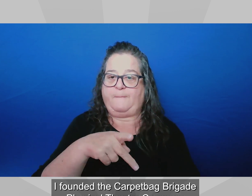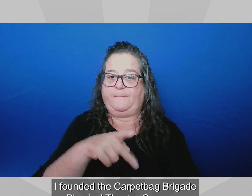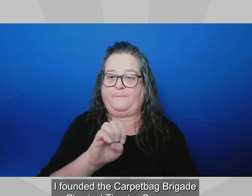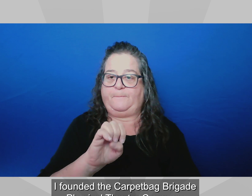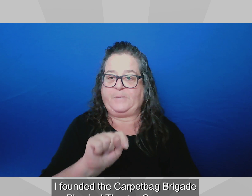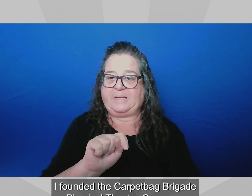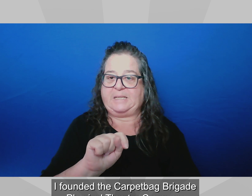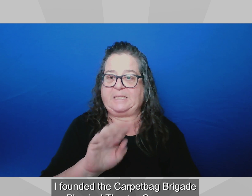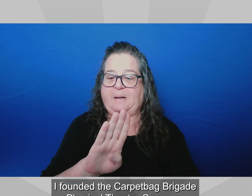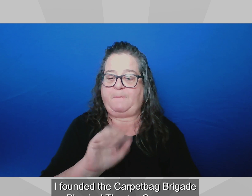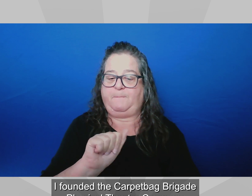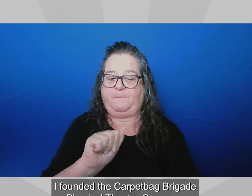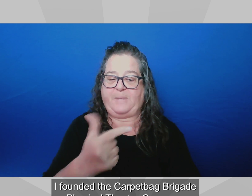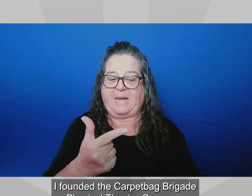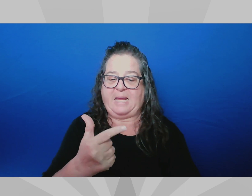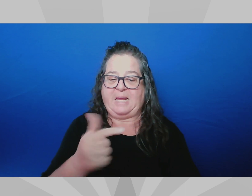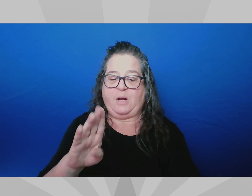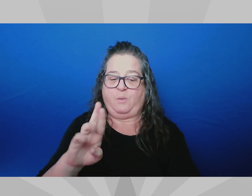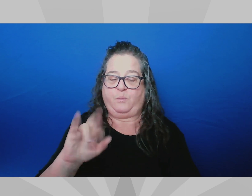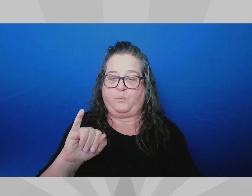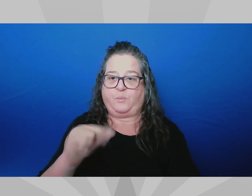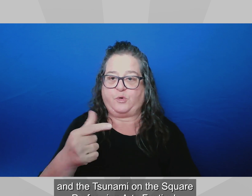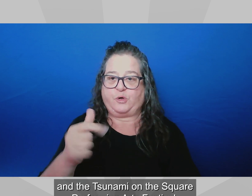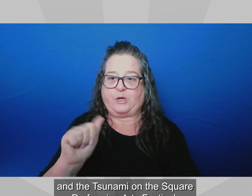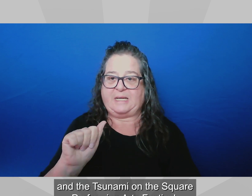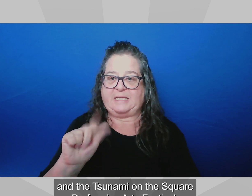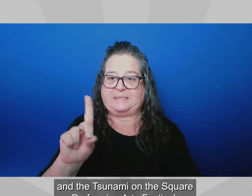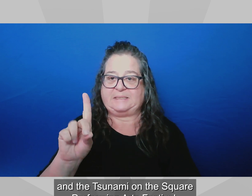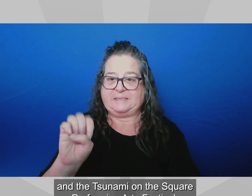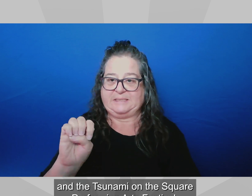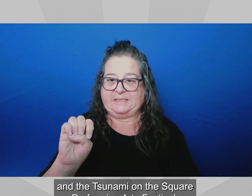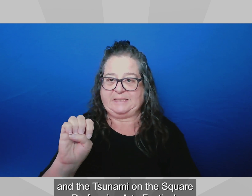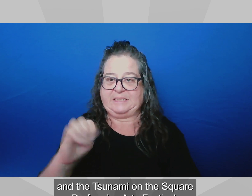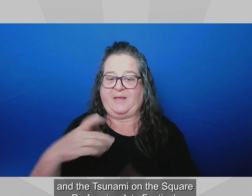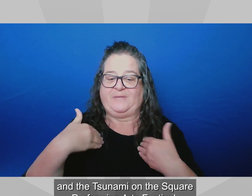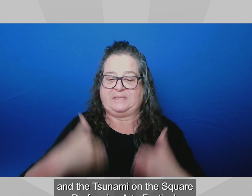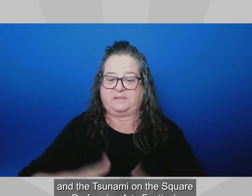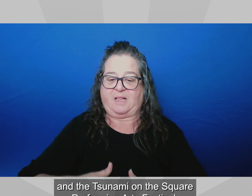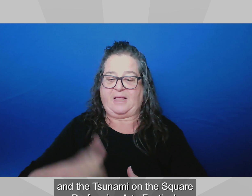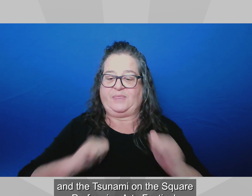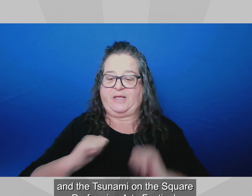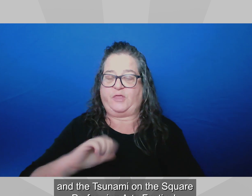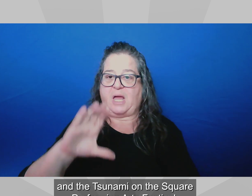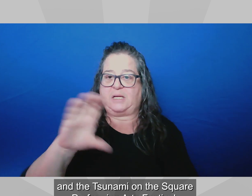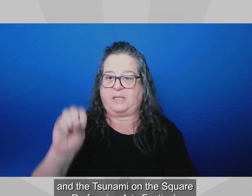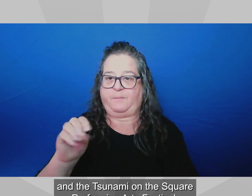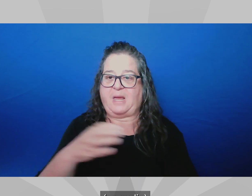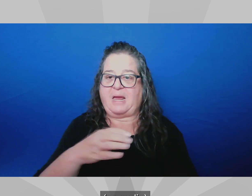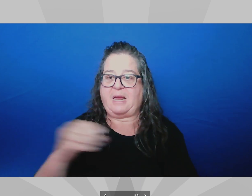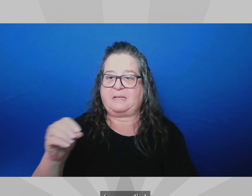Carpetbag Brigade Physical Theater Company and the Tsunami on the Square Performing Arts